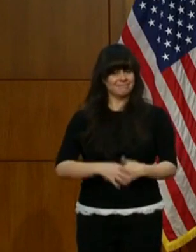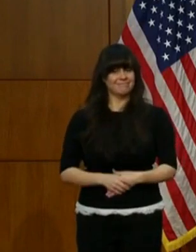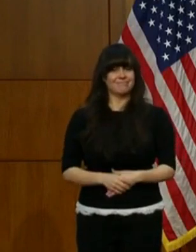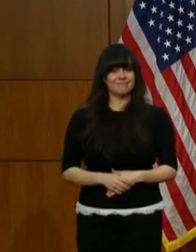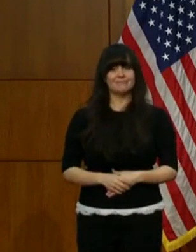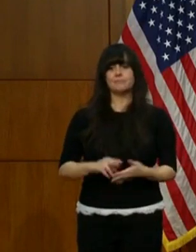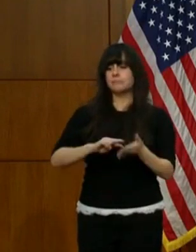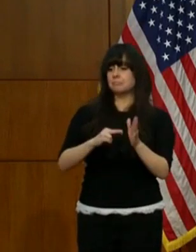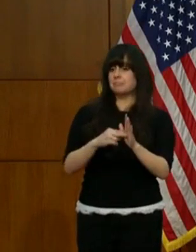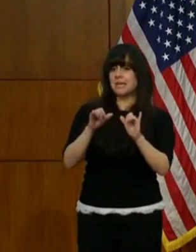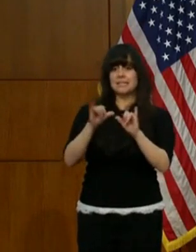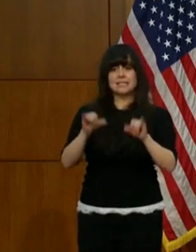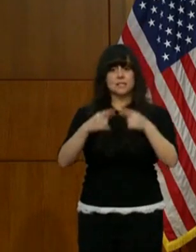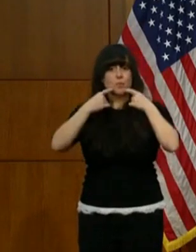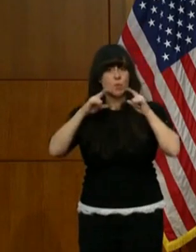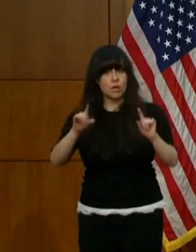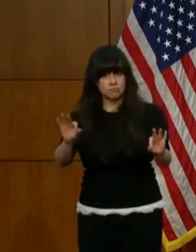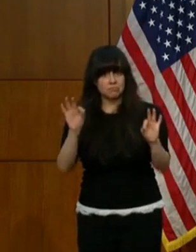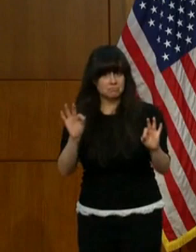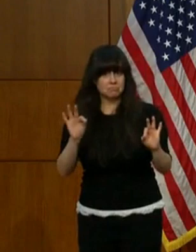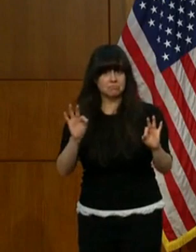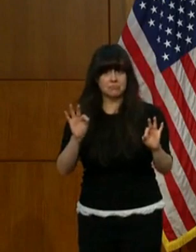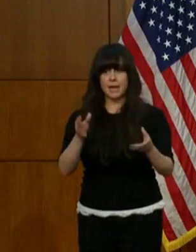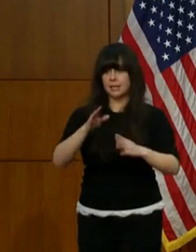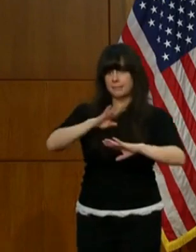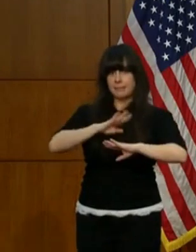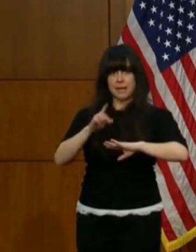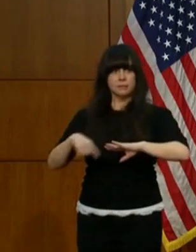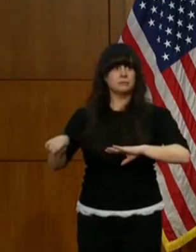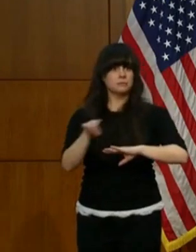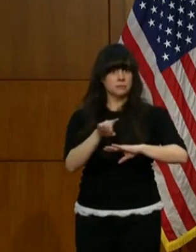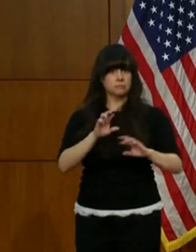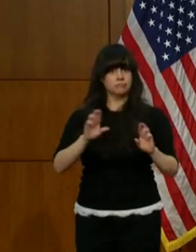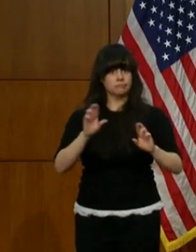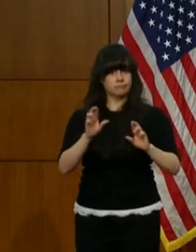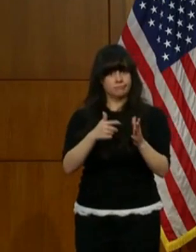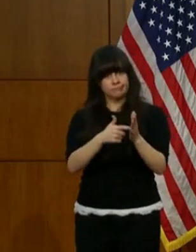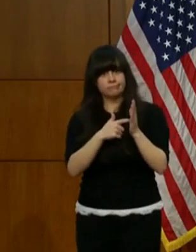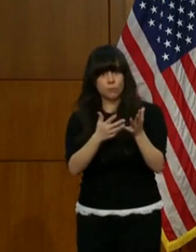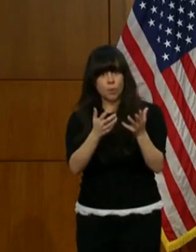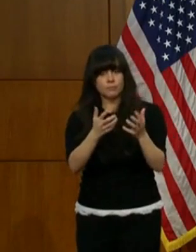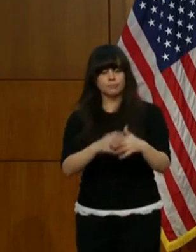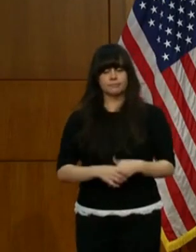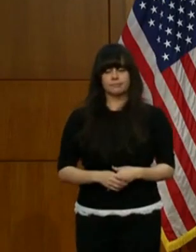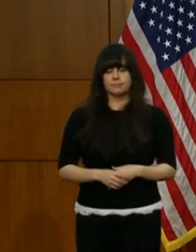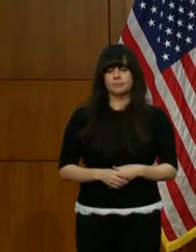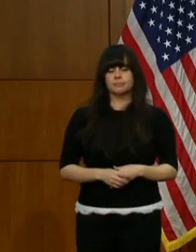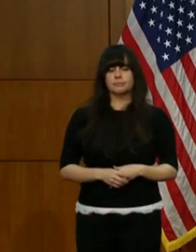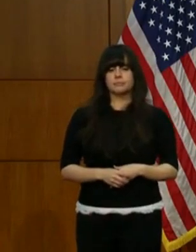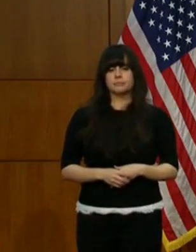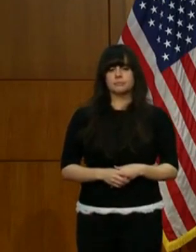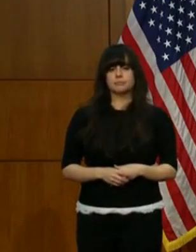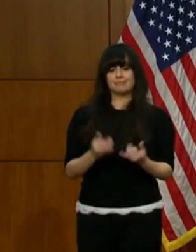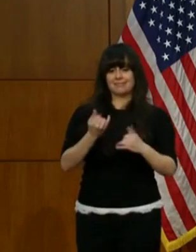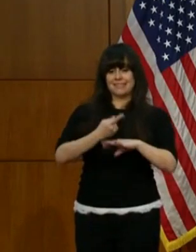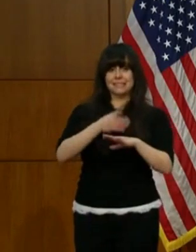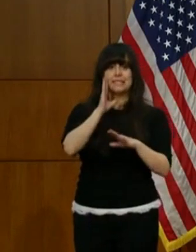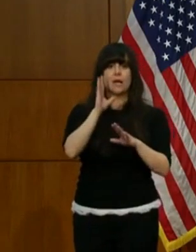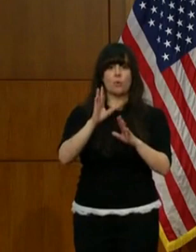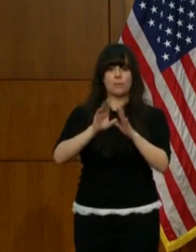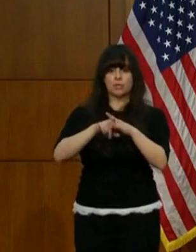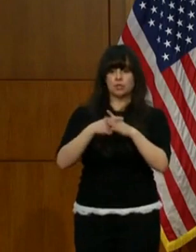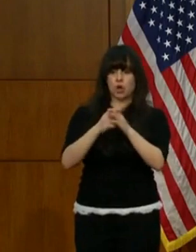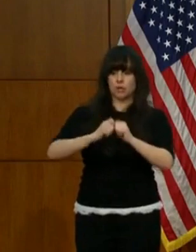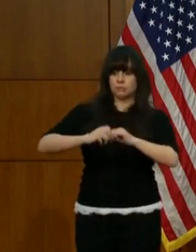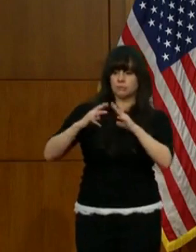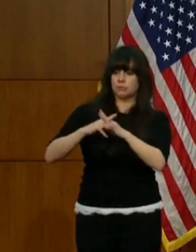system is working and that it's meeting a demand. Today, we're launching the second component